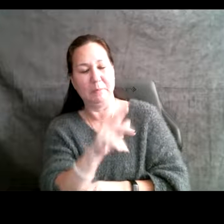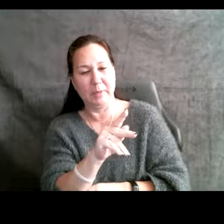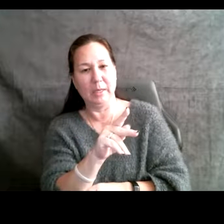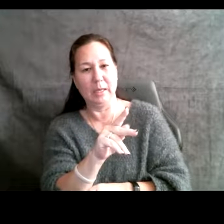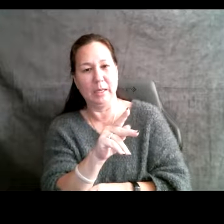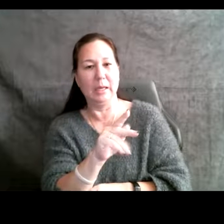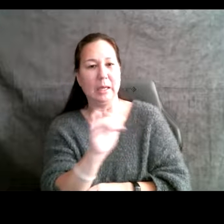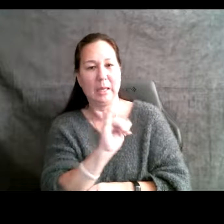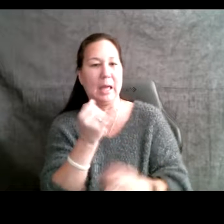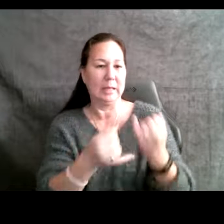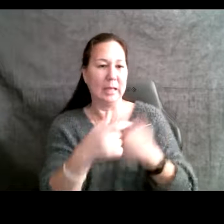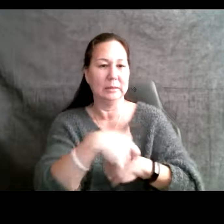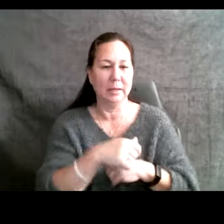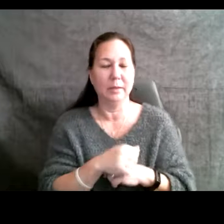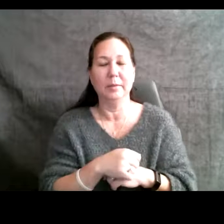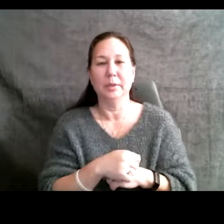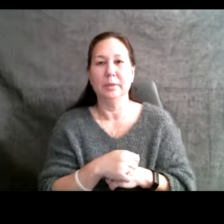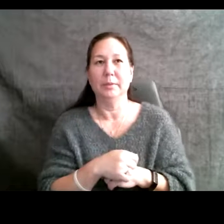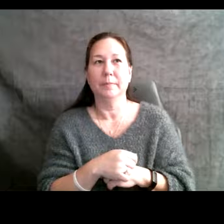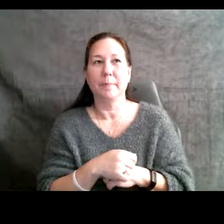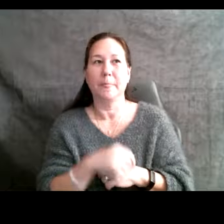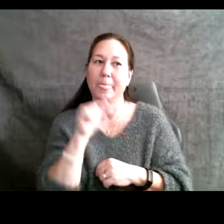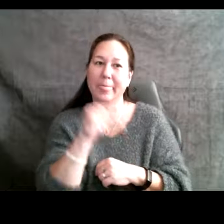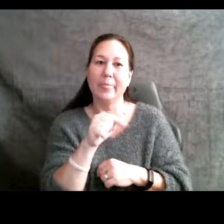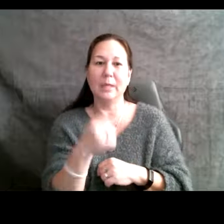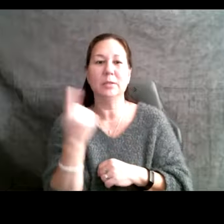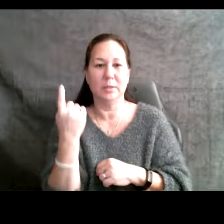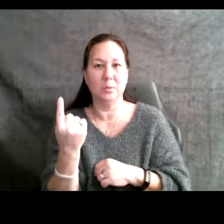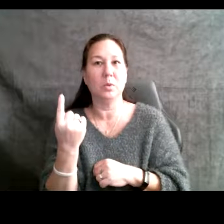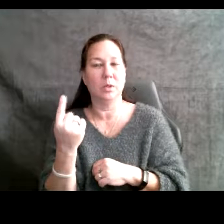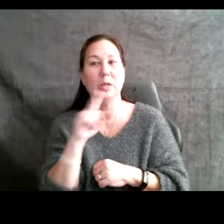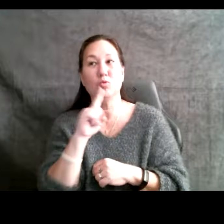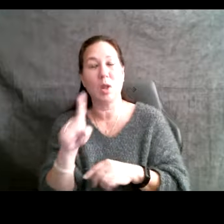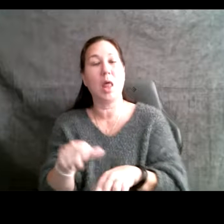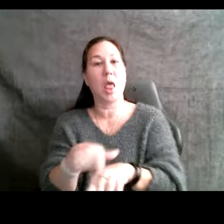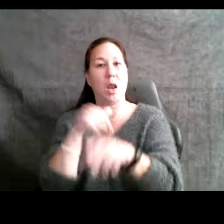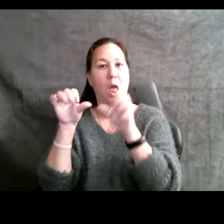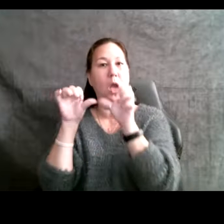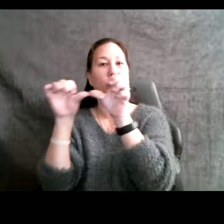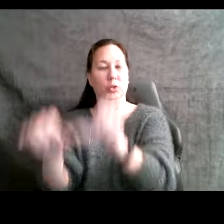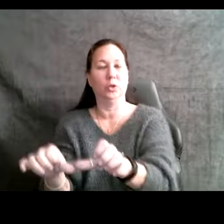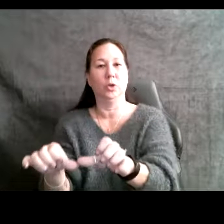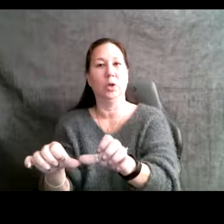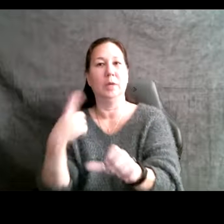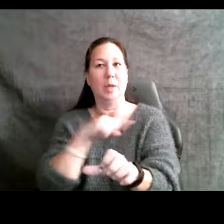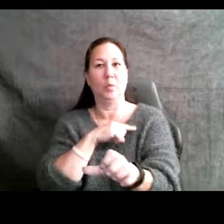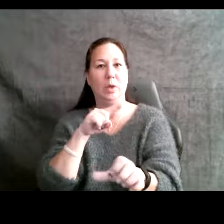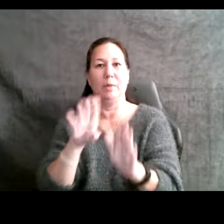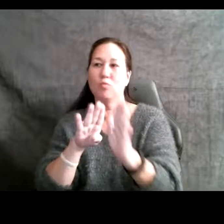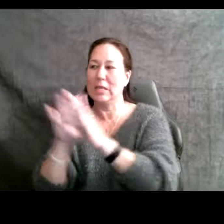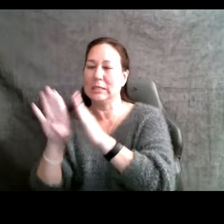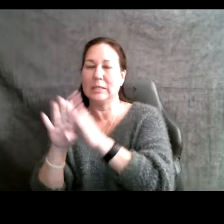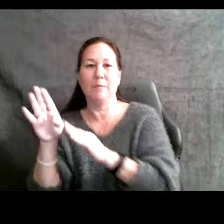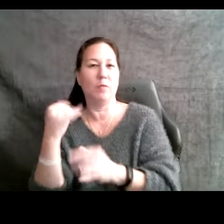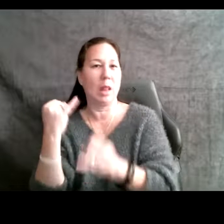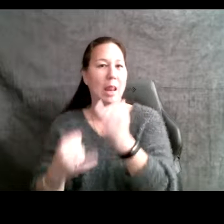this is another very long-term project that's been in development for a couple of years. And here is